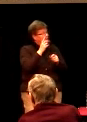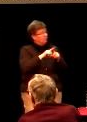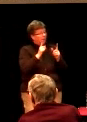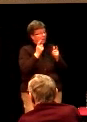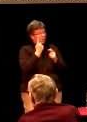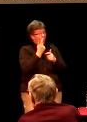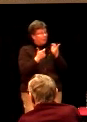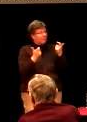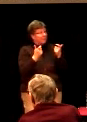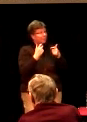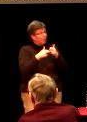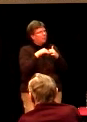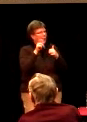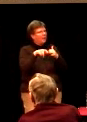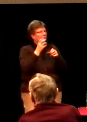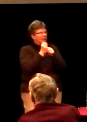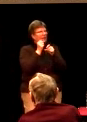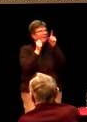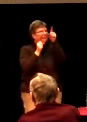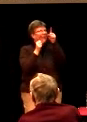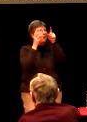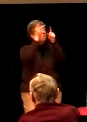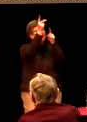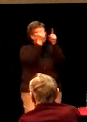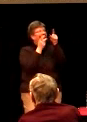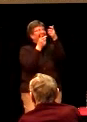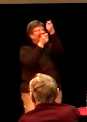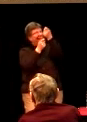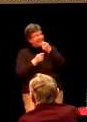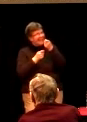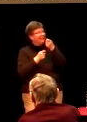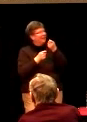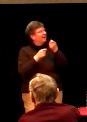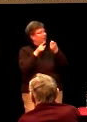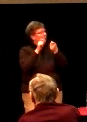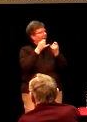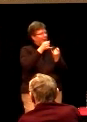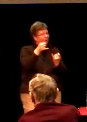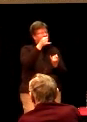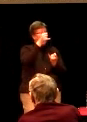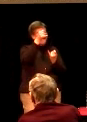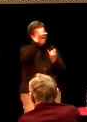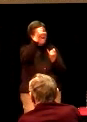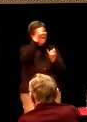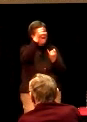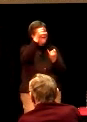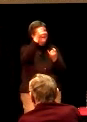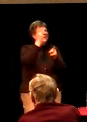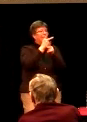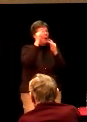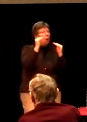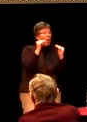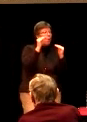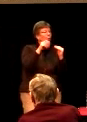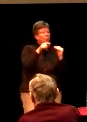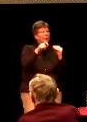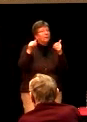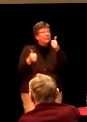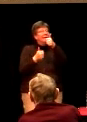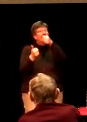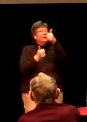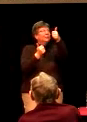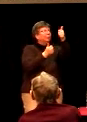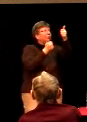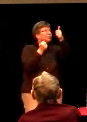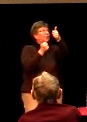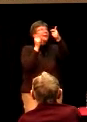had to get the instruments back. And so you either couldn't let the balloon up too high, or you just had to chase it.